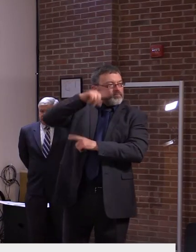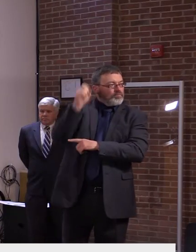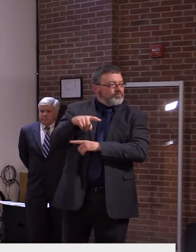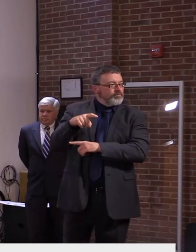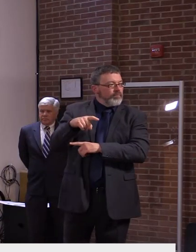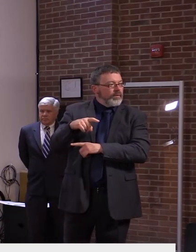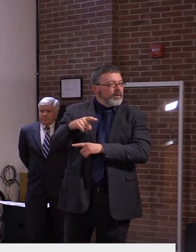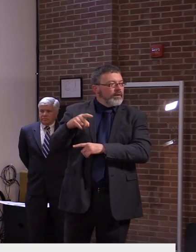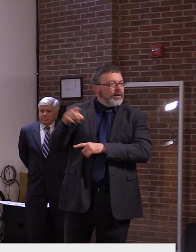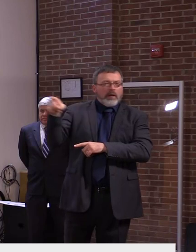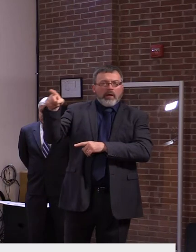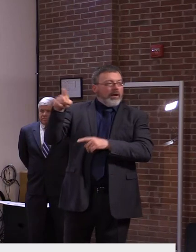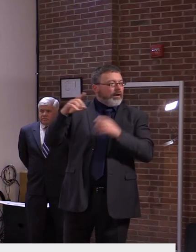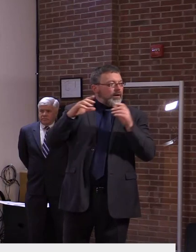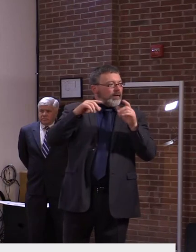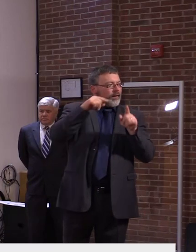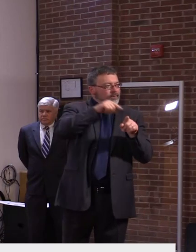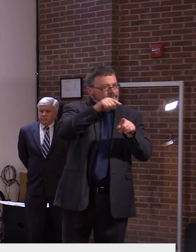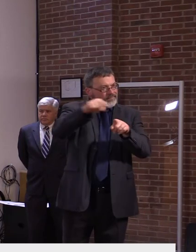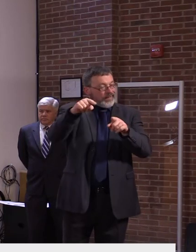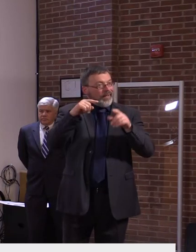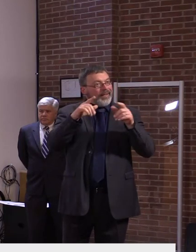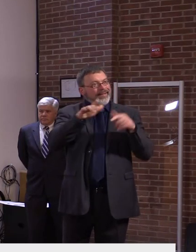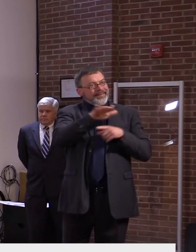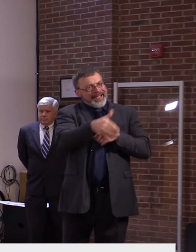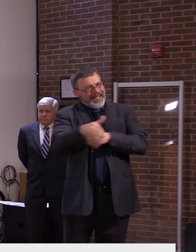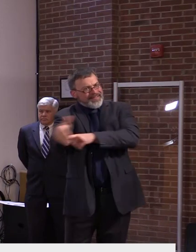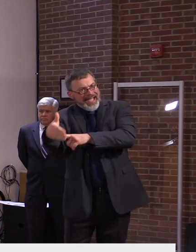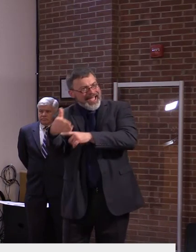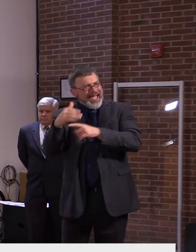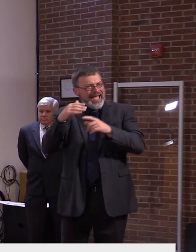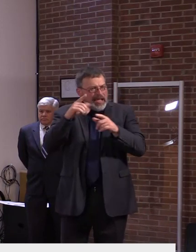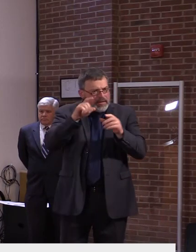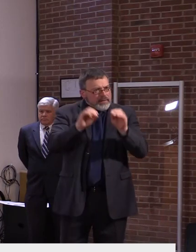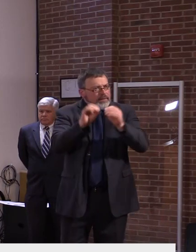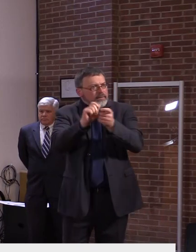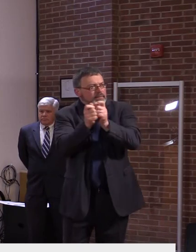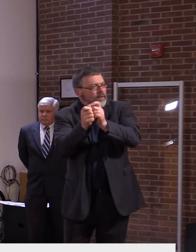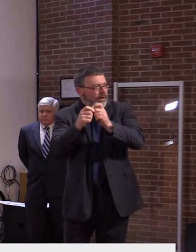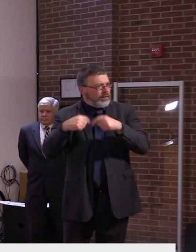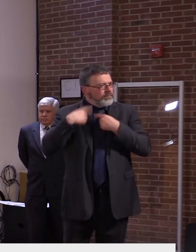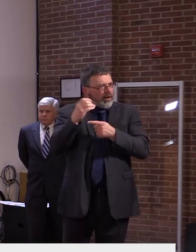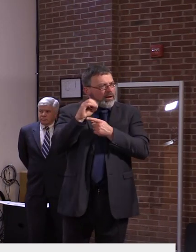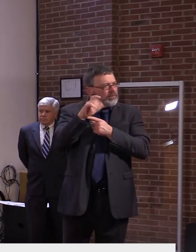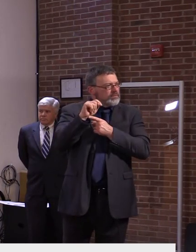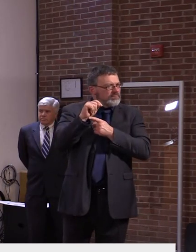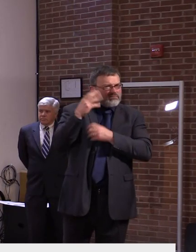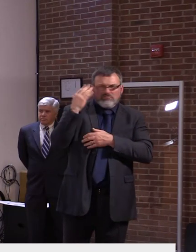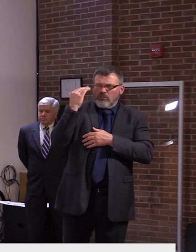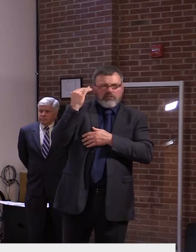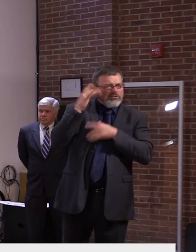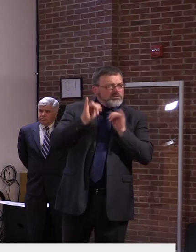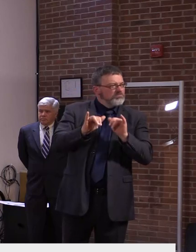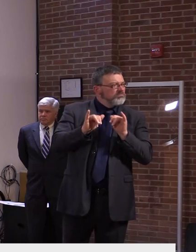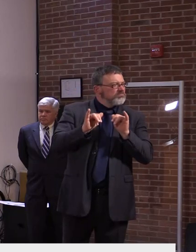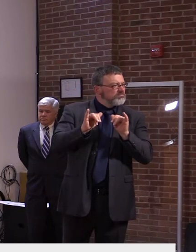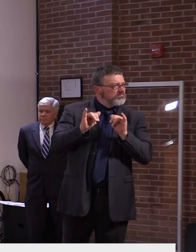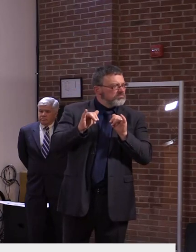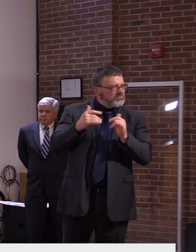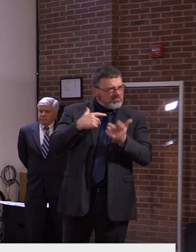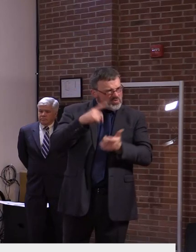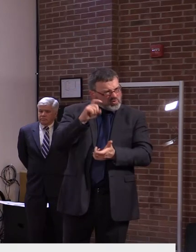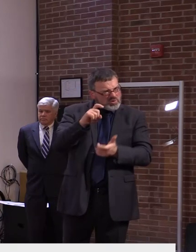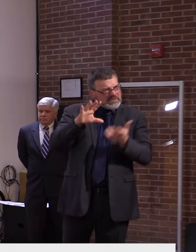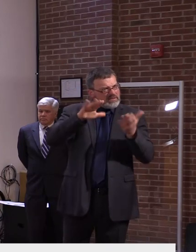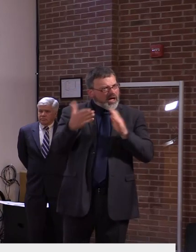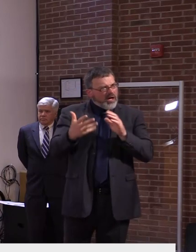for October. Perhaps I missed it. And I would like to ask you again for a breakdown what those numbers are and for